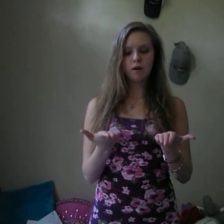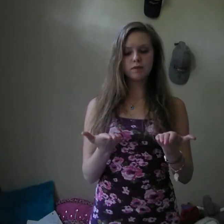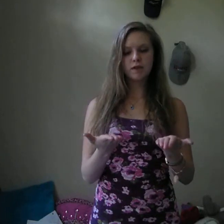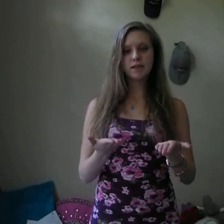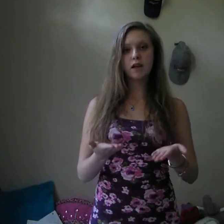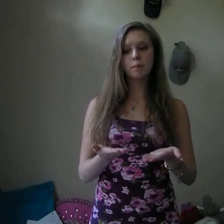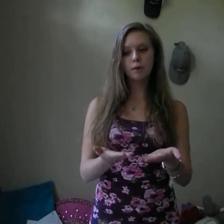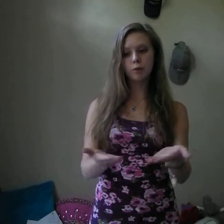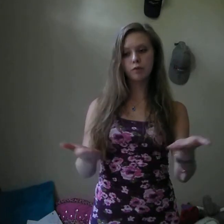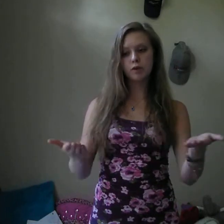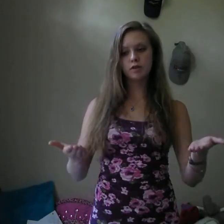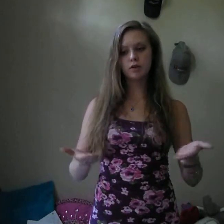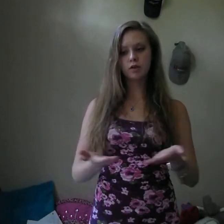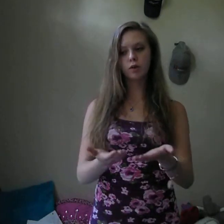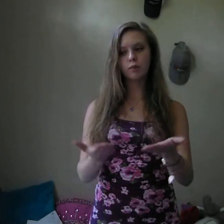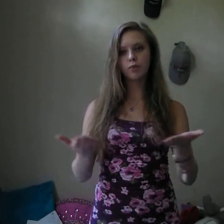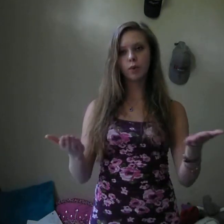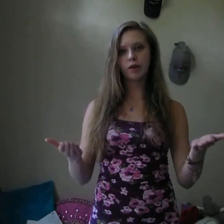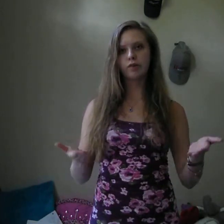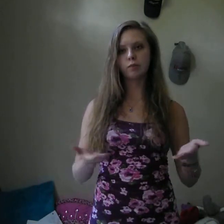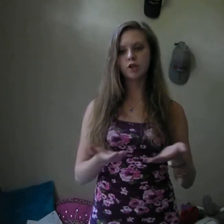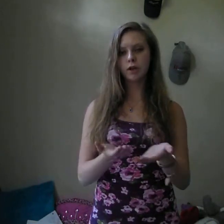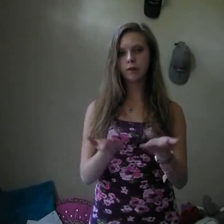palms facing up, and move them in a circle away from each other.